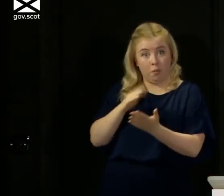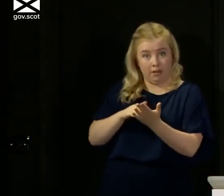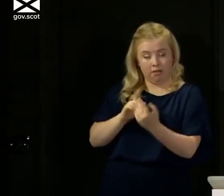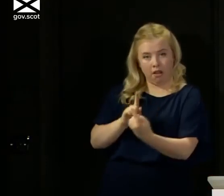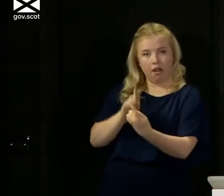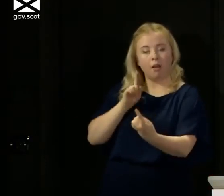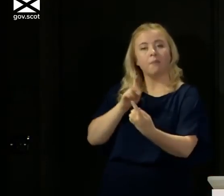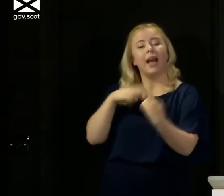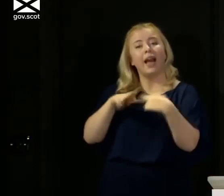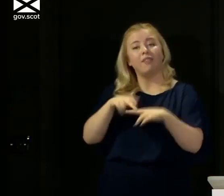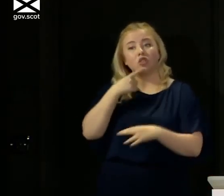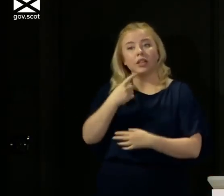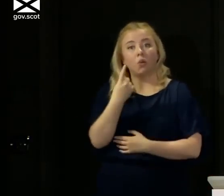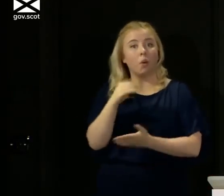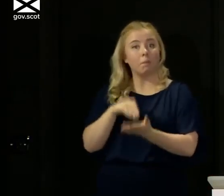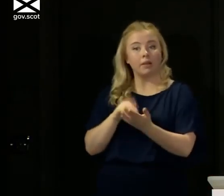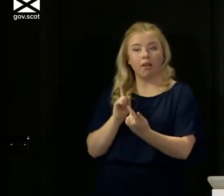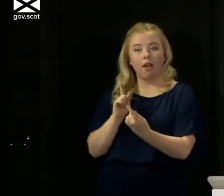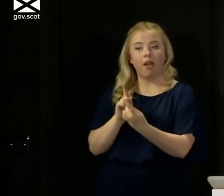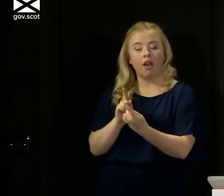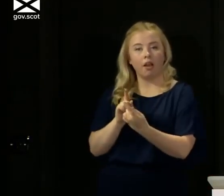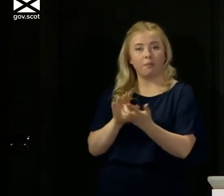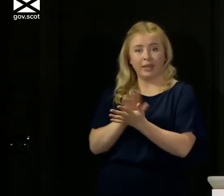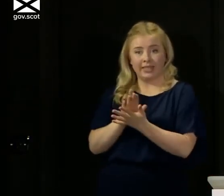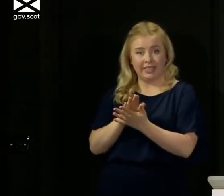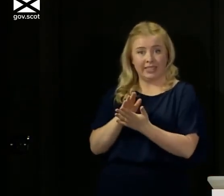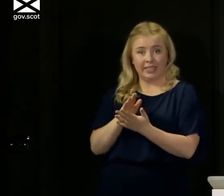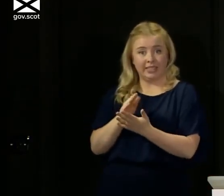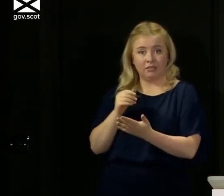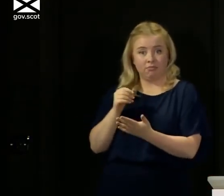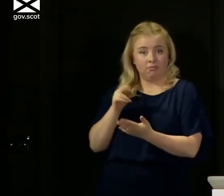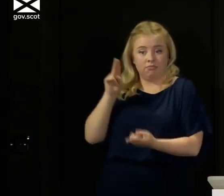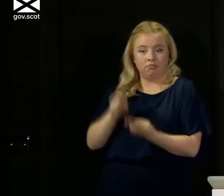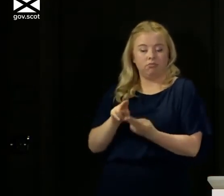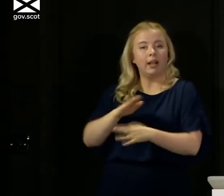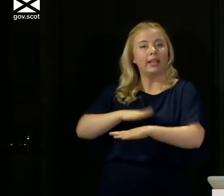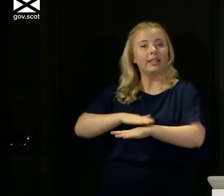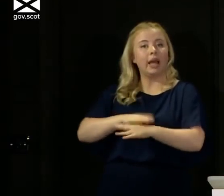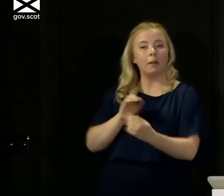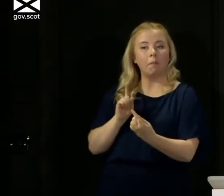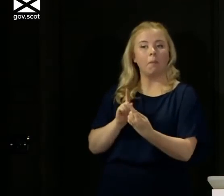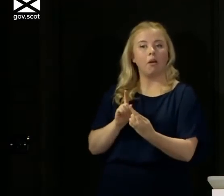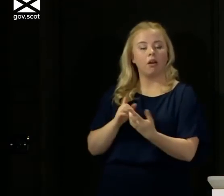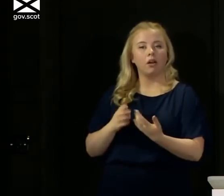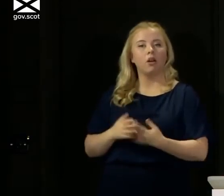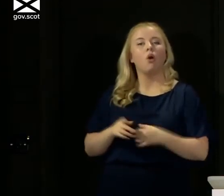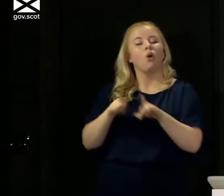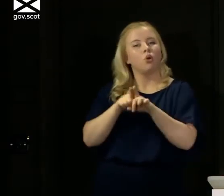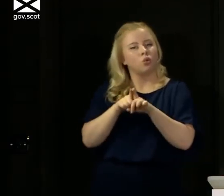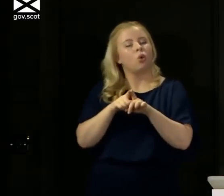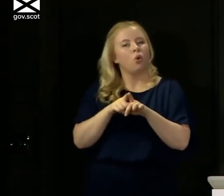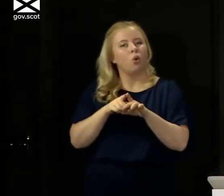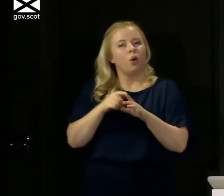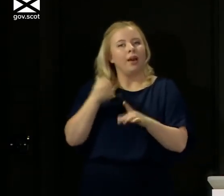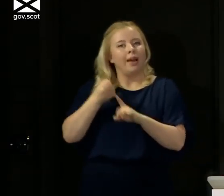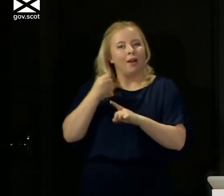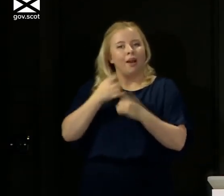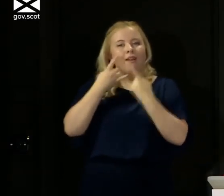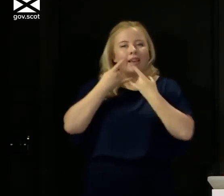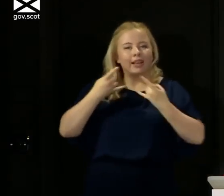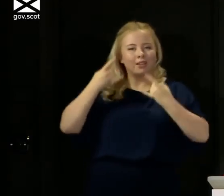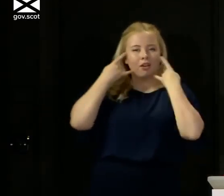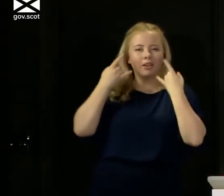the length of time you can be that close to somebody. And also it would have implications for face coverings, etc.